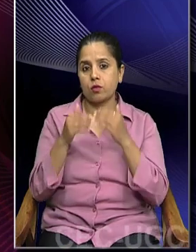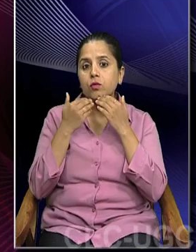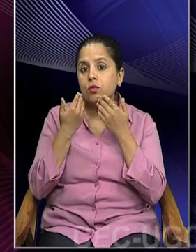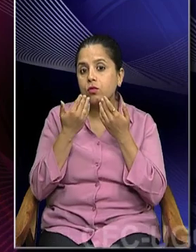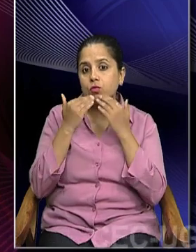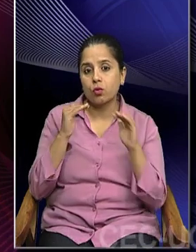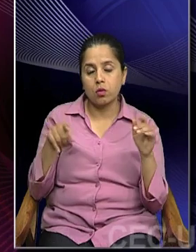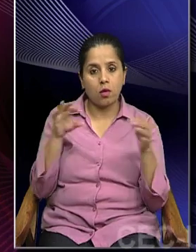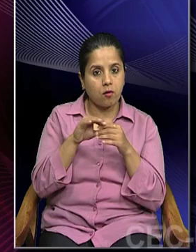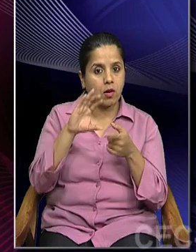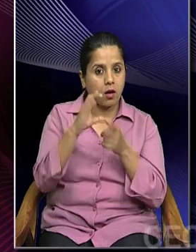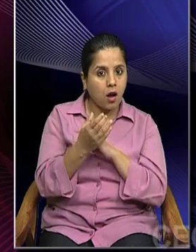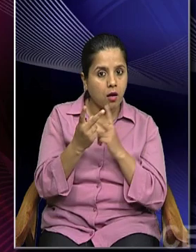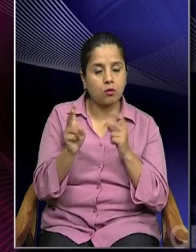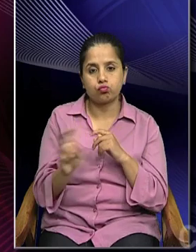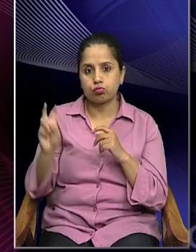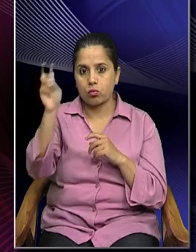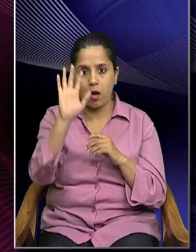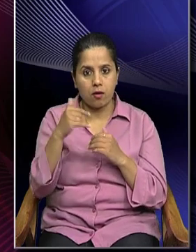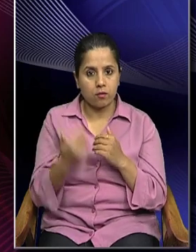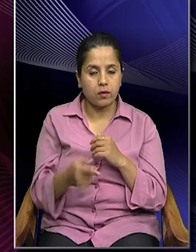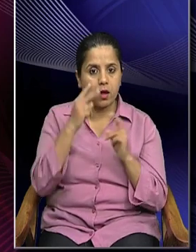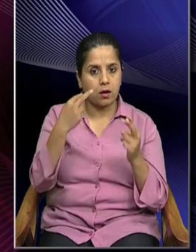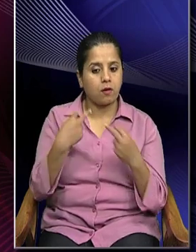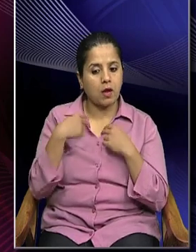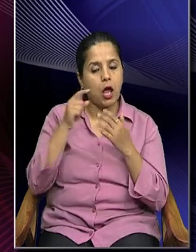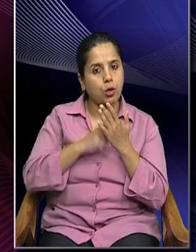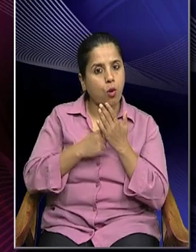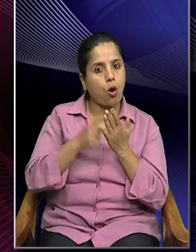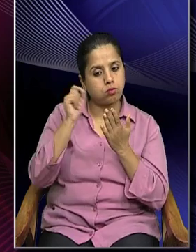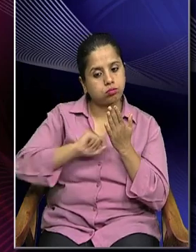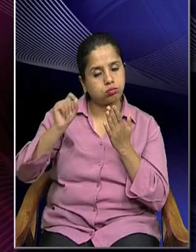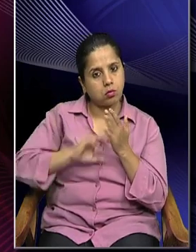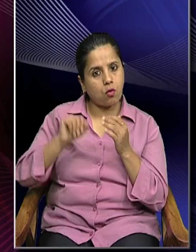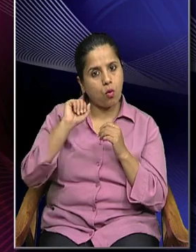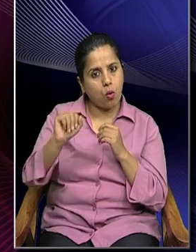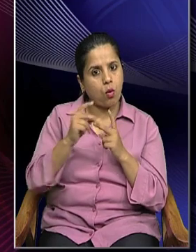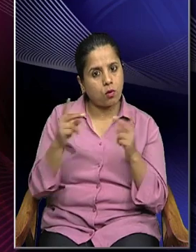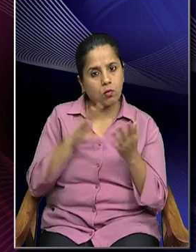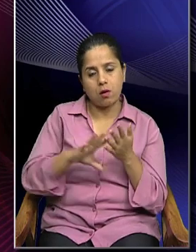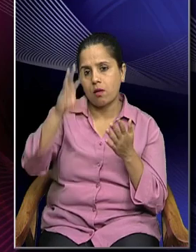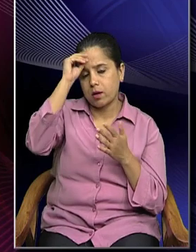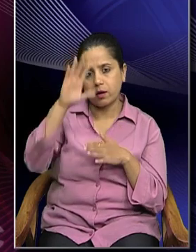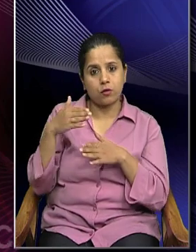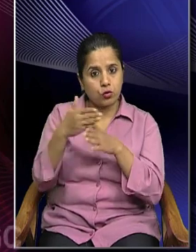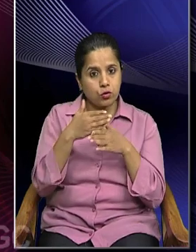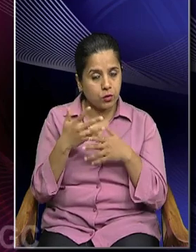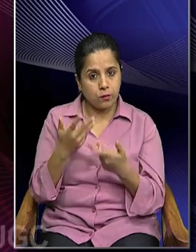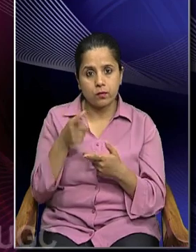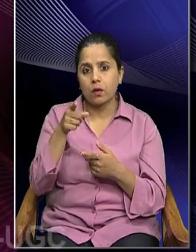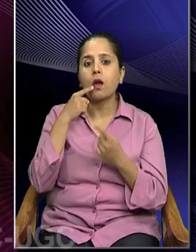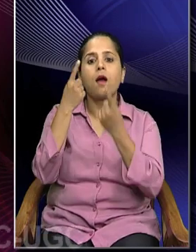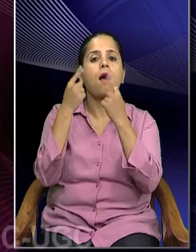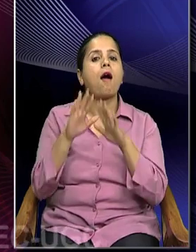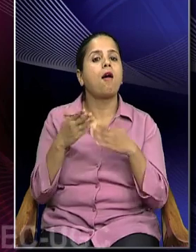a cultural immersion trip and write a reflective report on their specific learnings, and they are